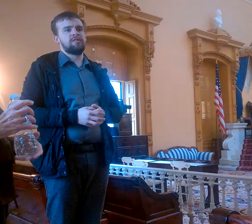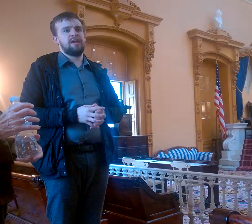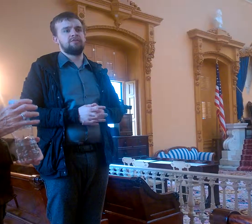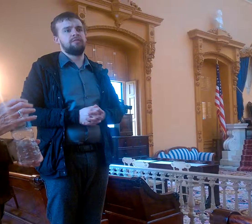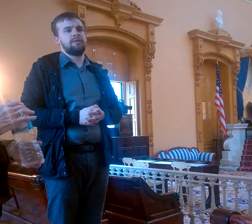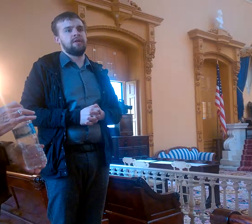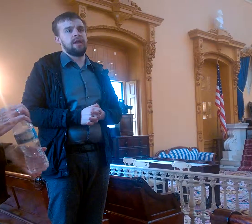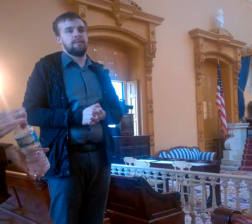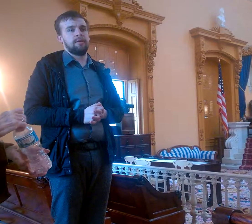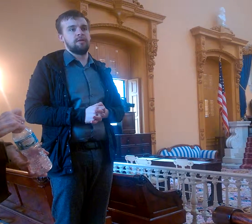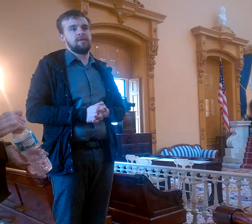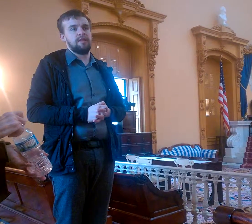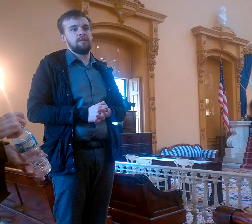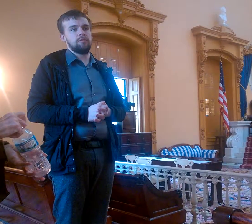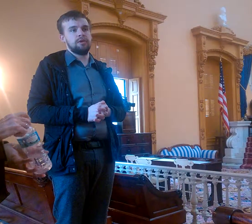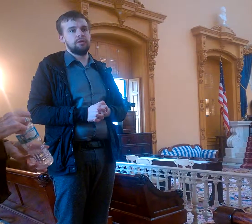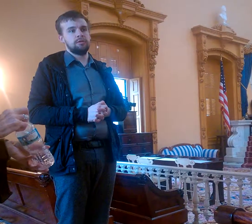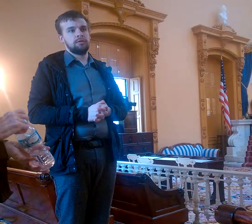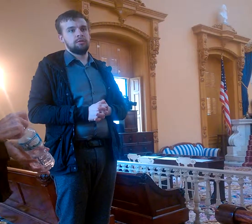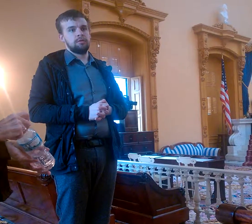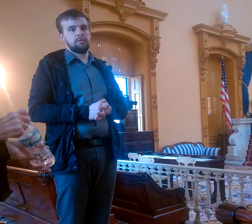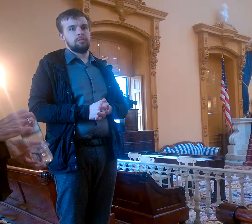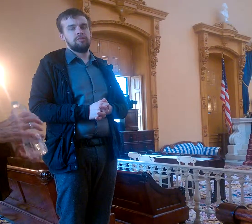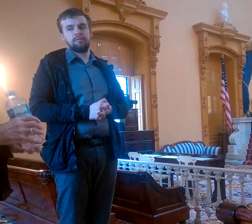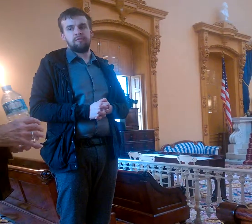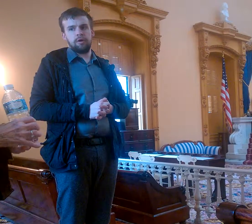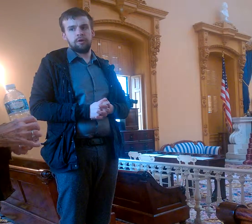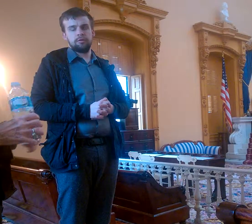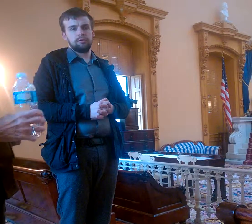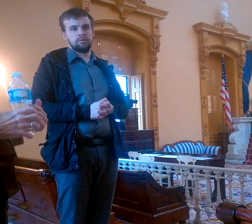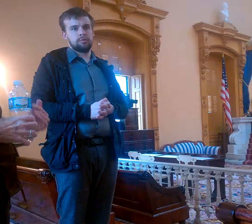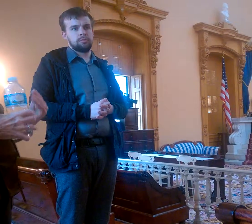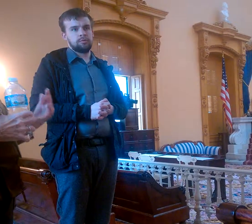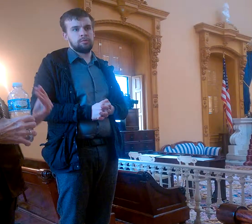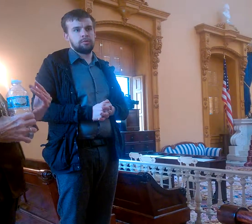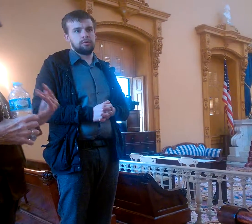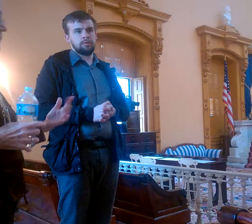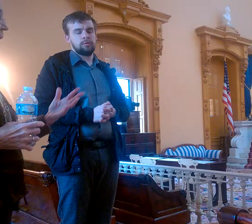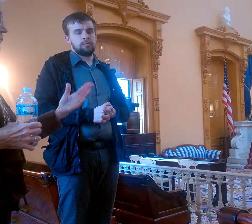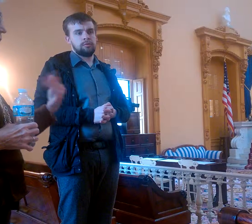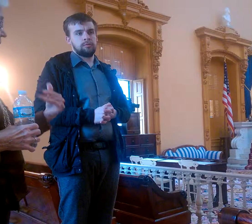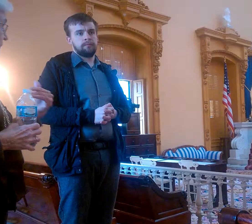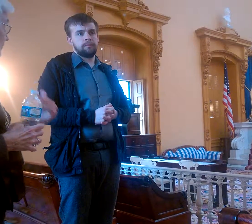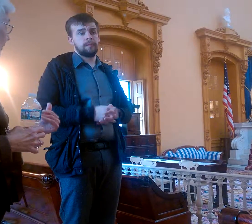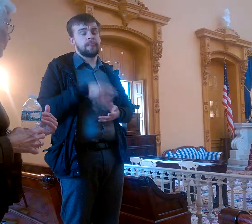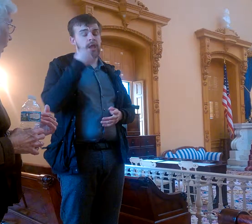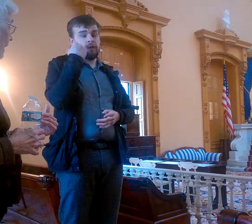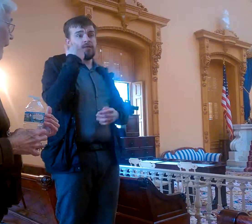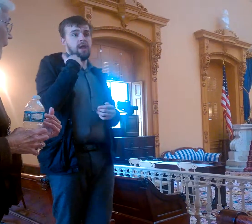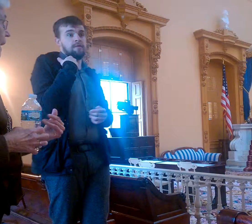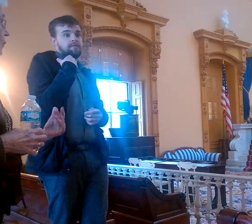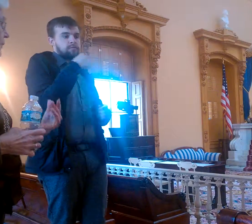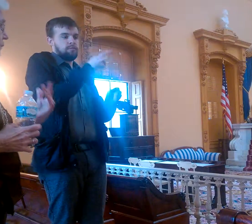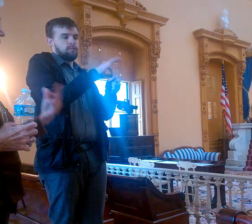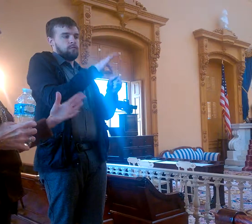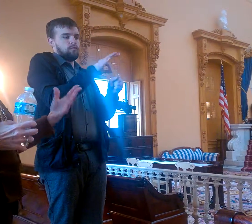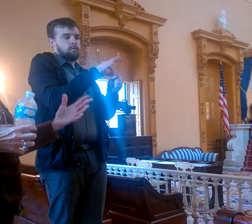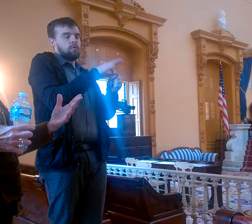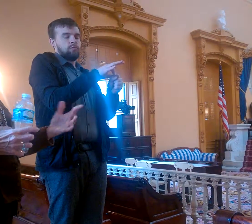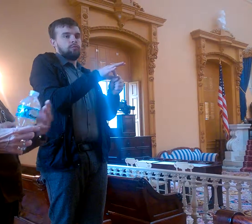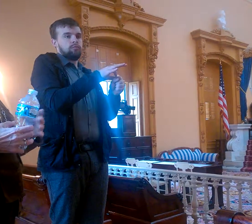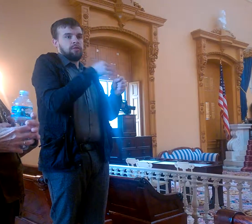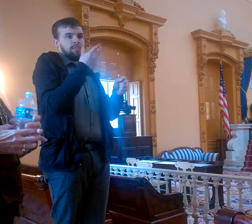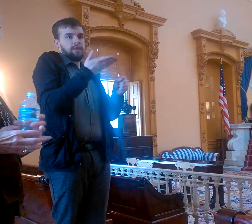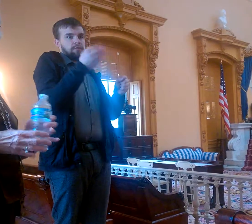So when does the actual voting happen? Is that in the new year? Or is it before? Well, if there is something for them to vote on, when they're